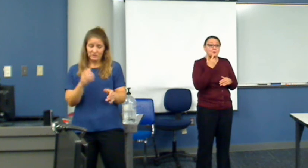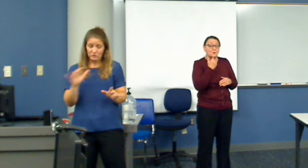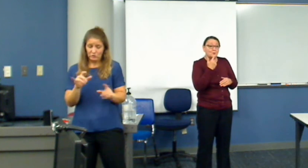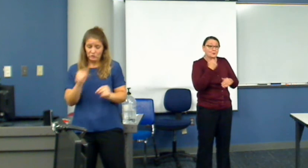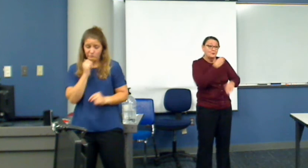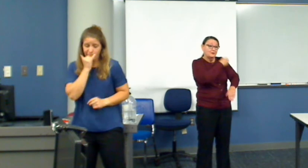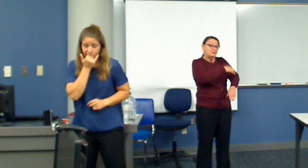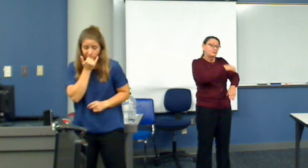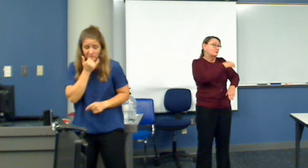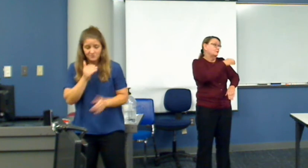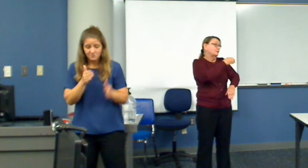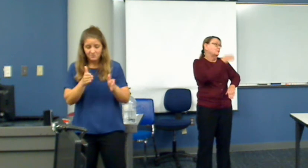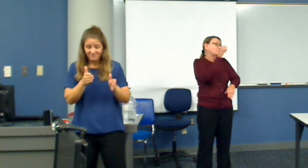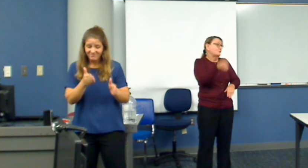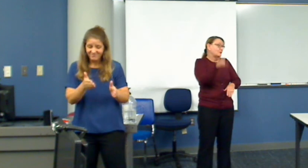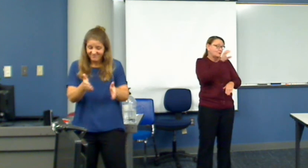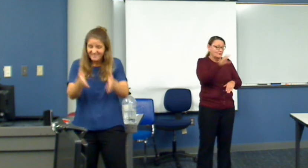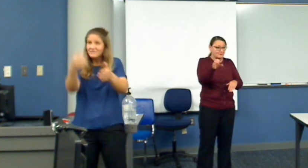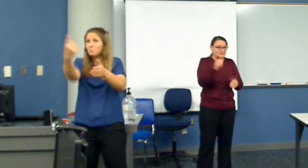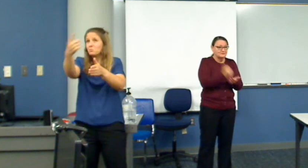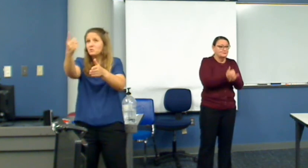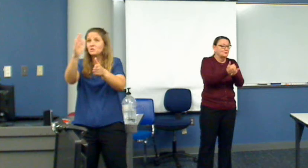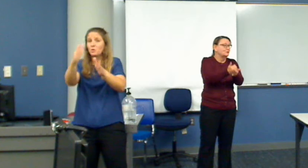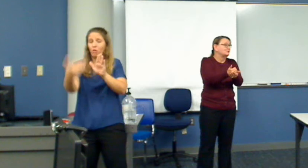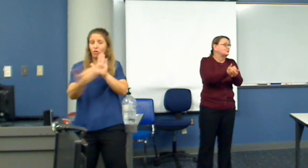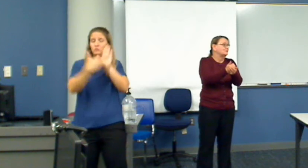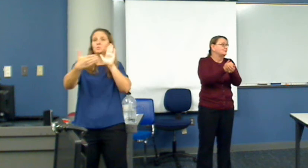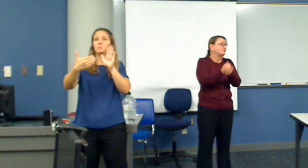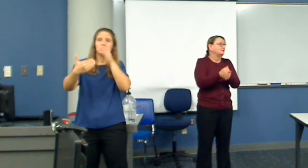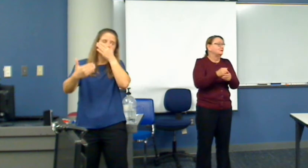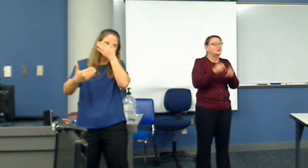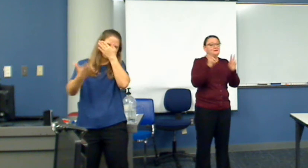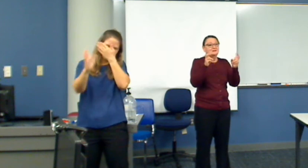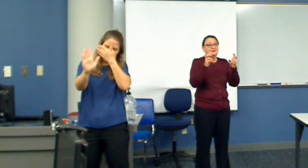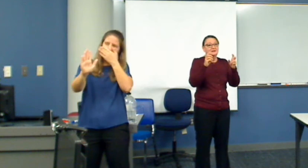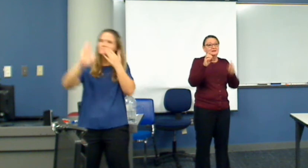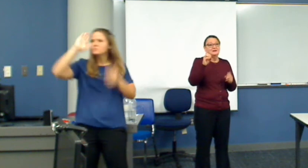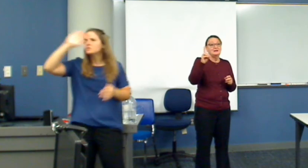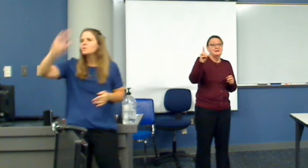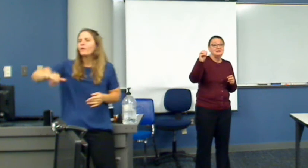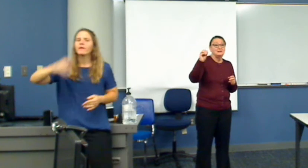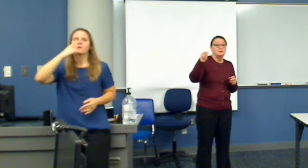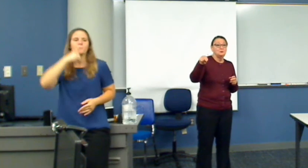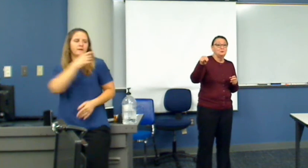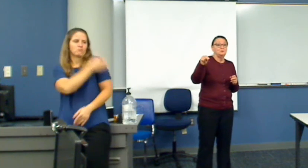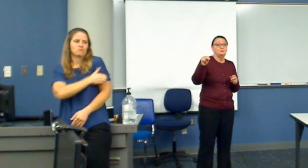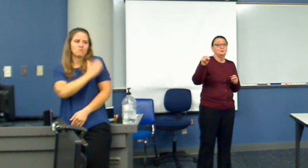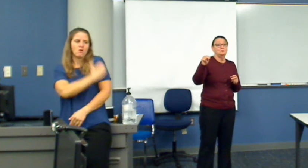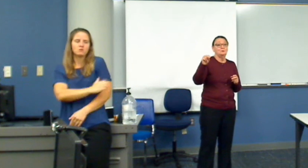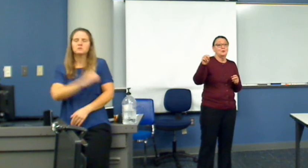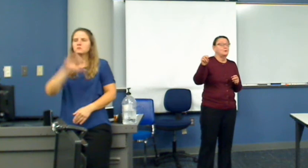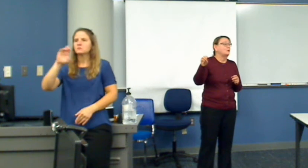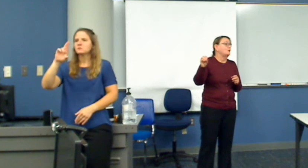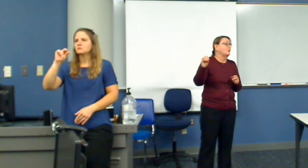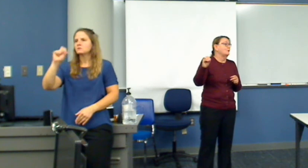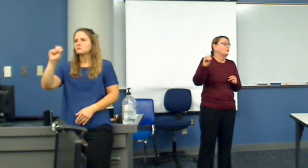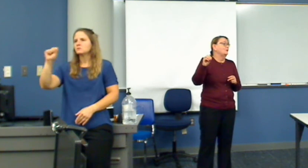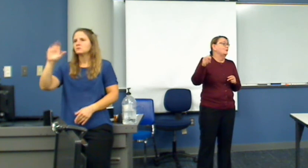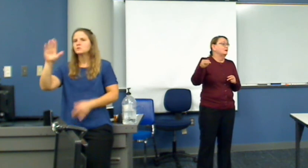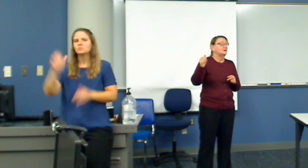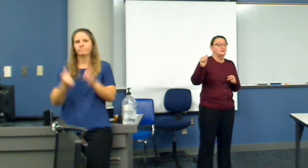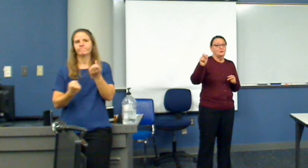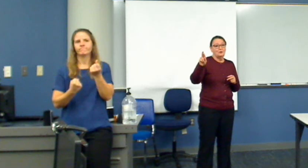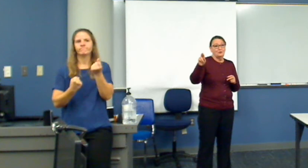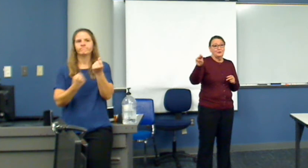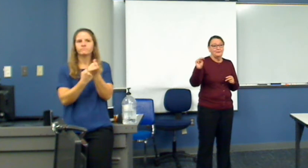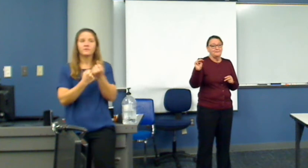a couple terms, do no harm. Okay, you're trying to help someone. Good Samaritan laws